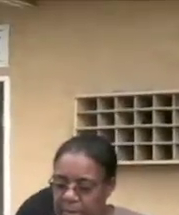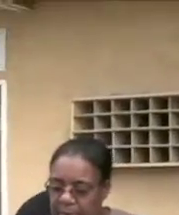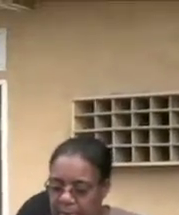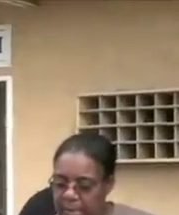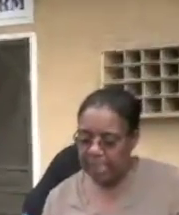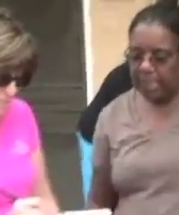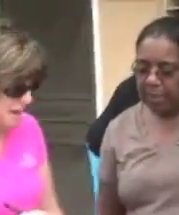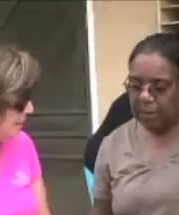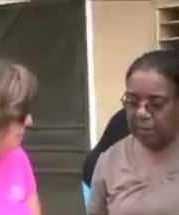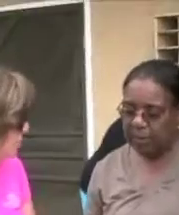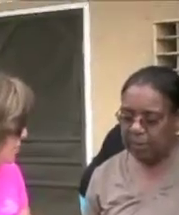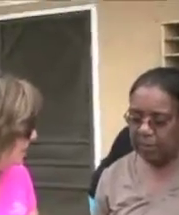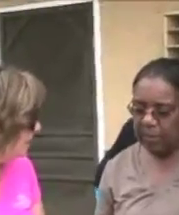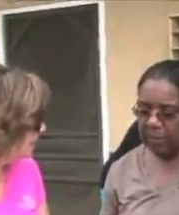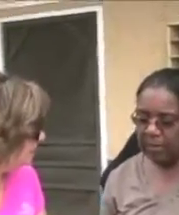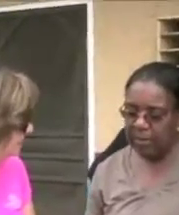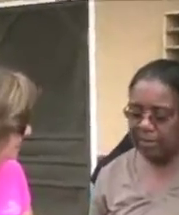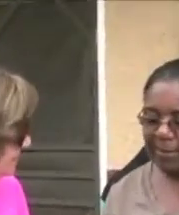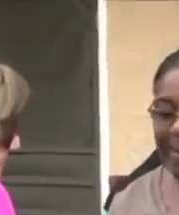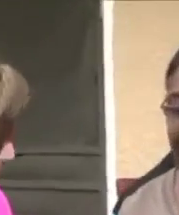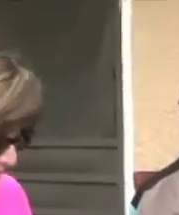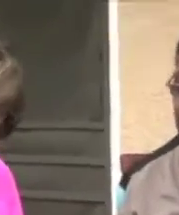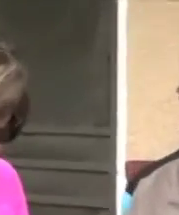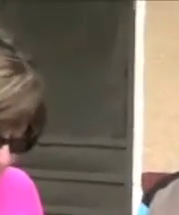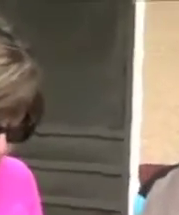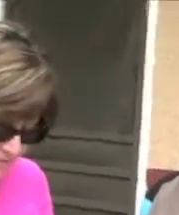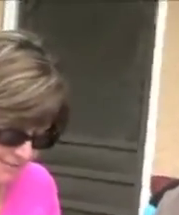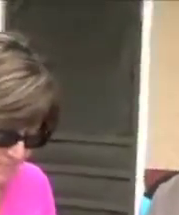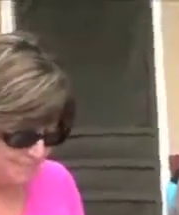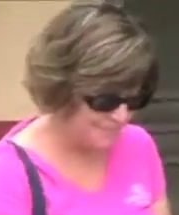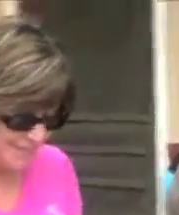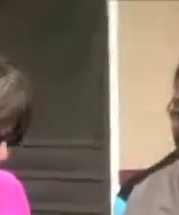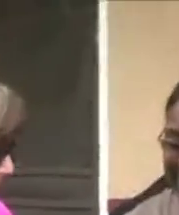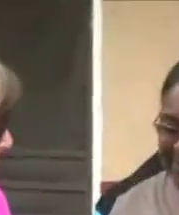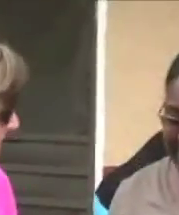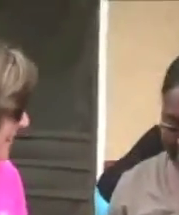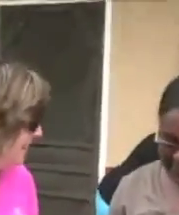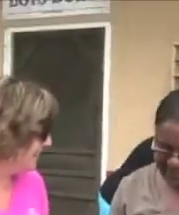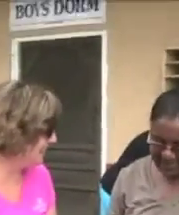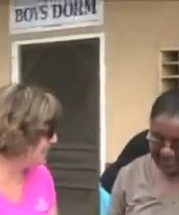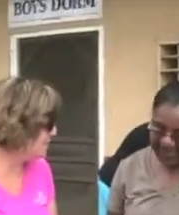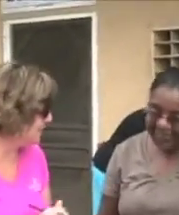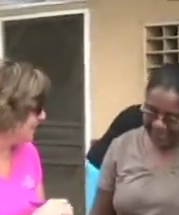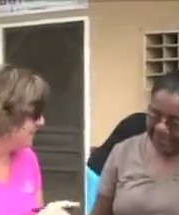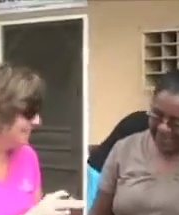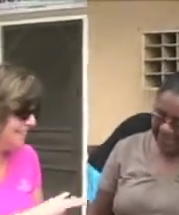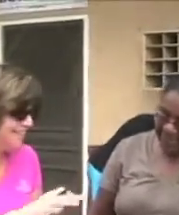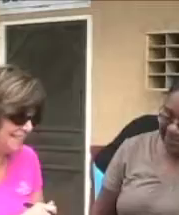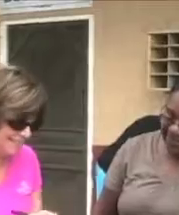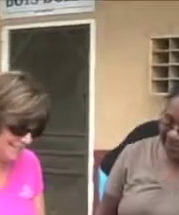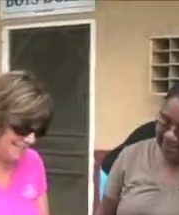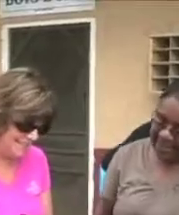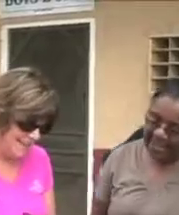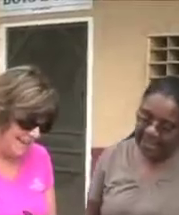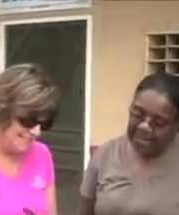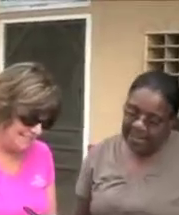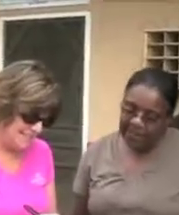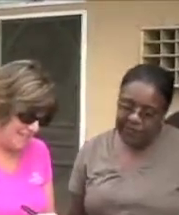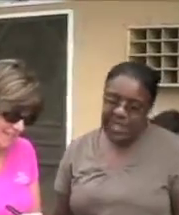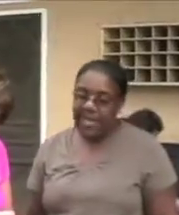This little guy, he was shy. Yeah, but he's very nice. That's all man. Yeah, no shame.